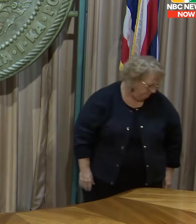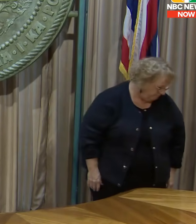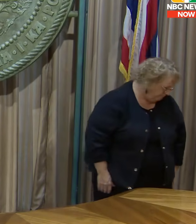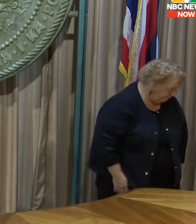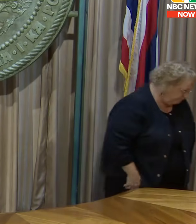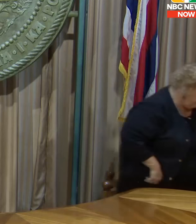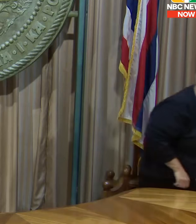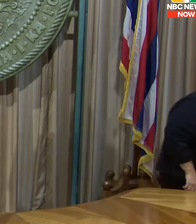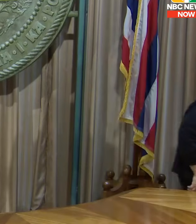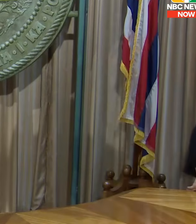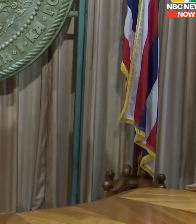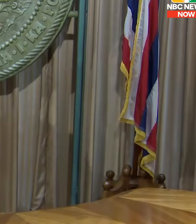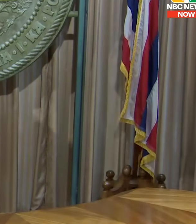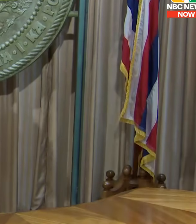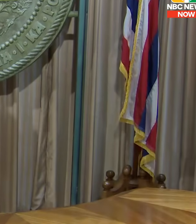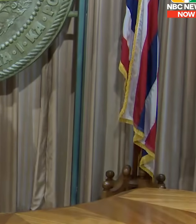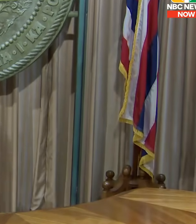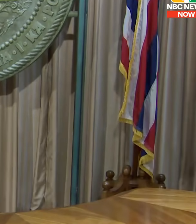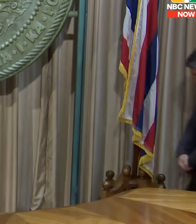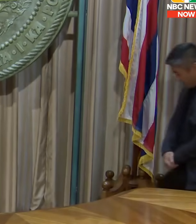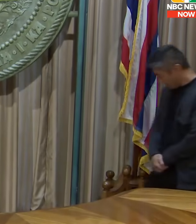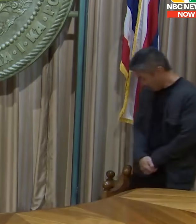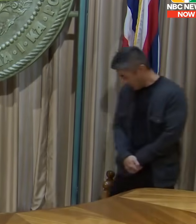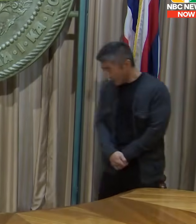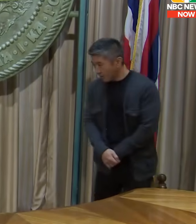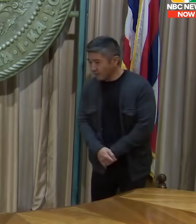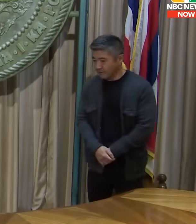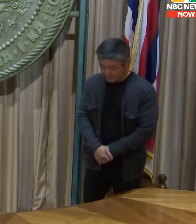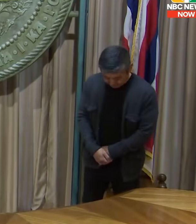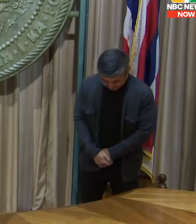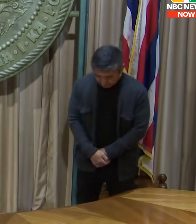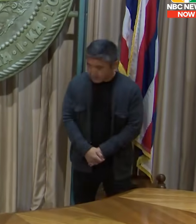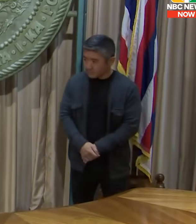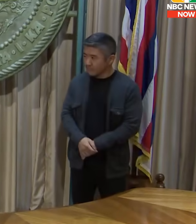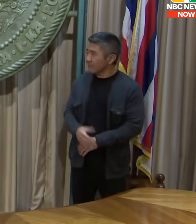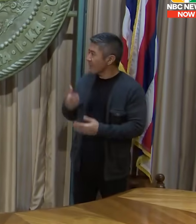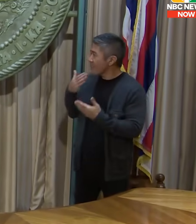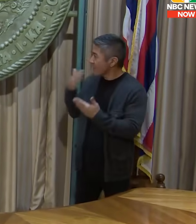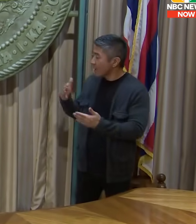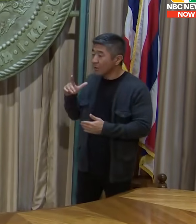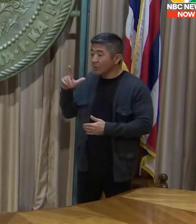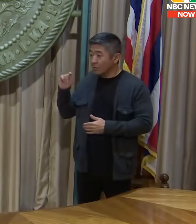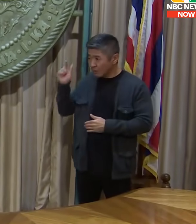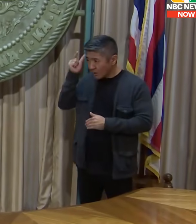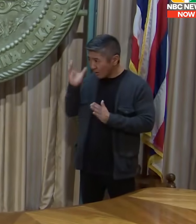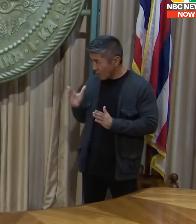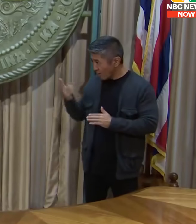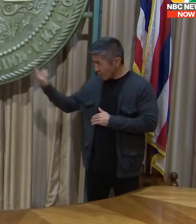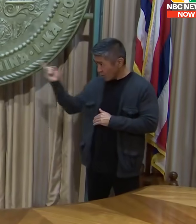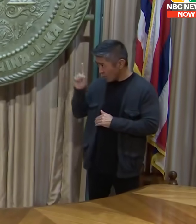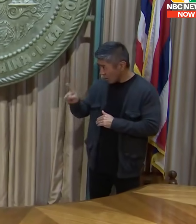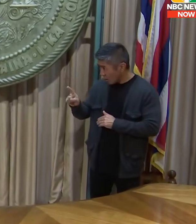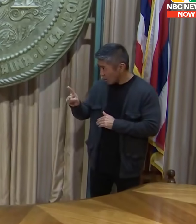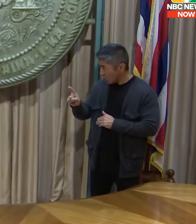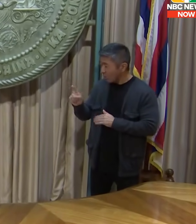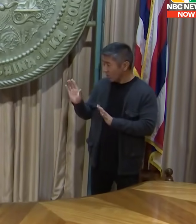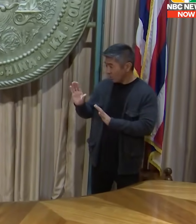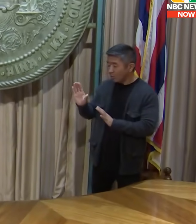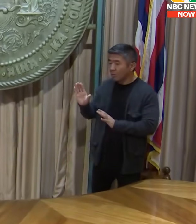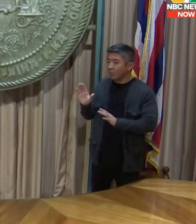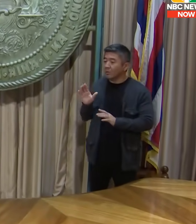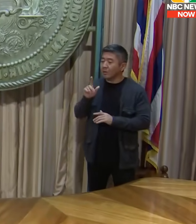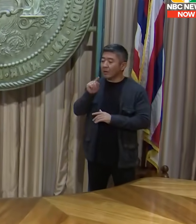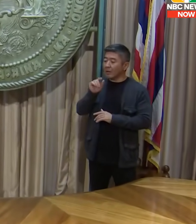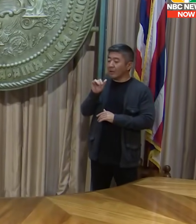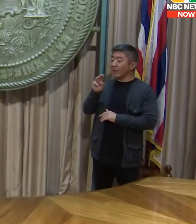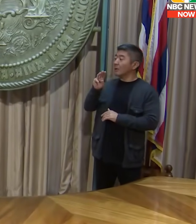Thank you very much, Dr. Anderson. Lieutenant Governor, did you have something to add first? No, okay, sorry. The next question is for Tim Sakahara or